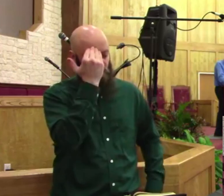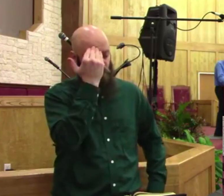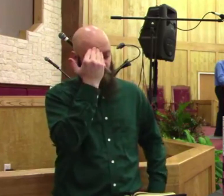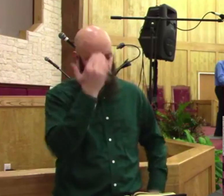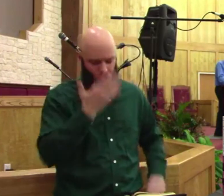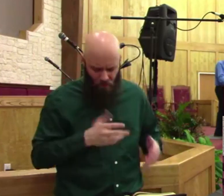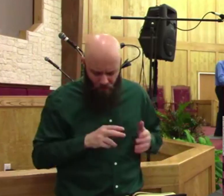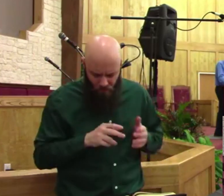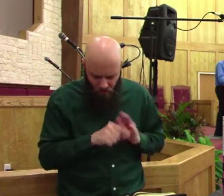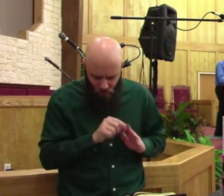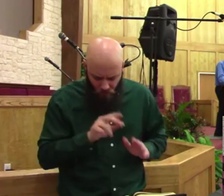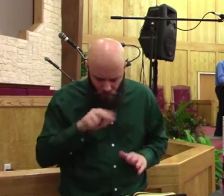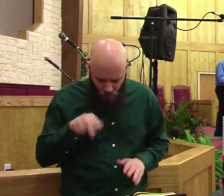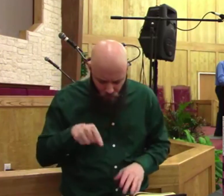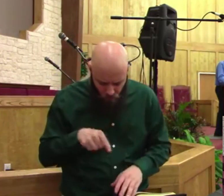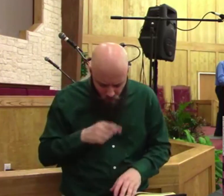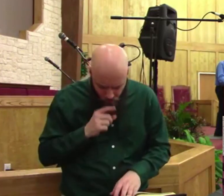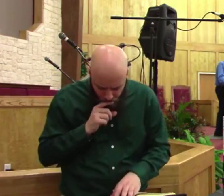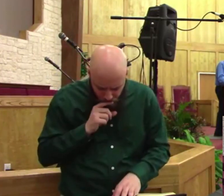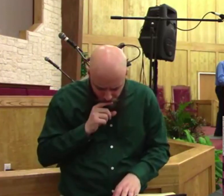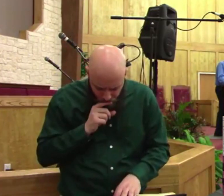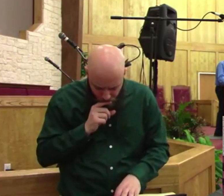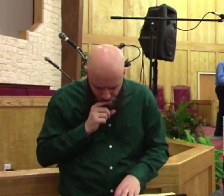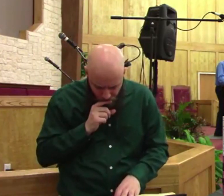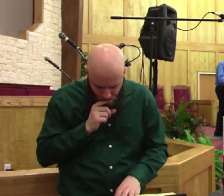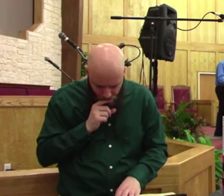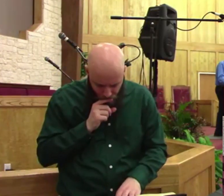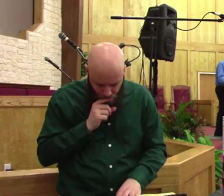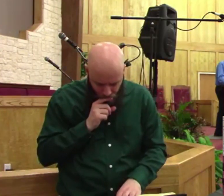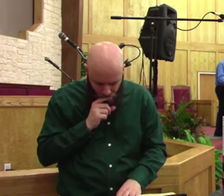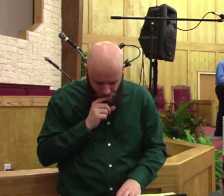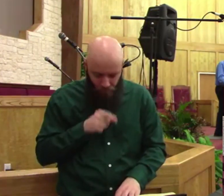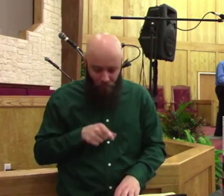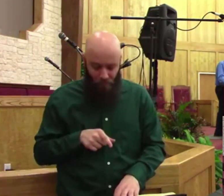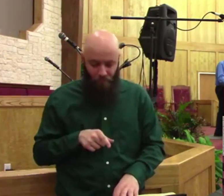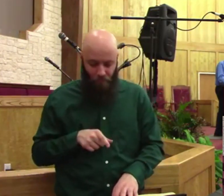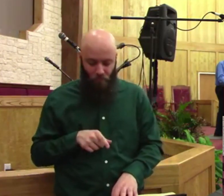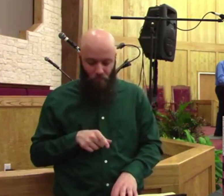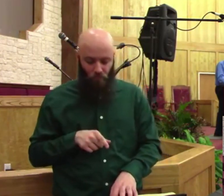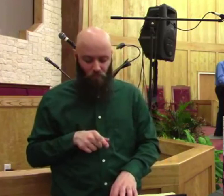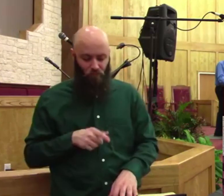there. I know where it is on my page. And you,